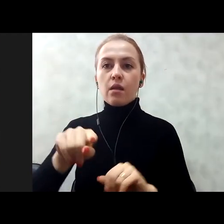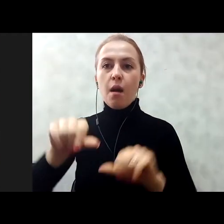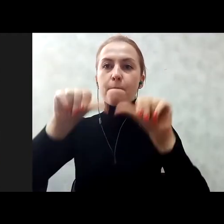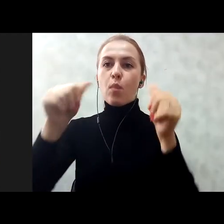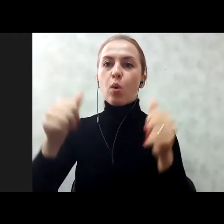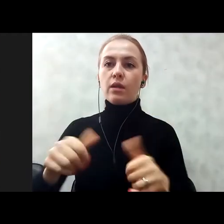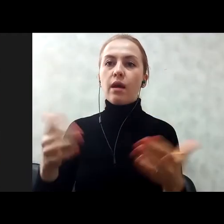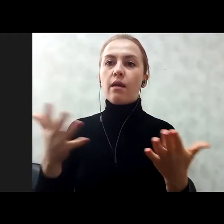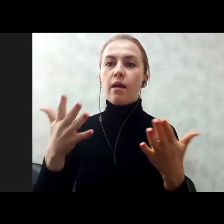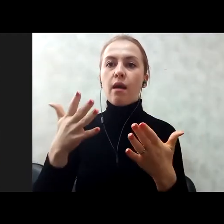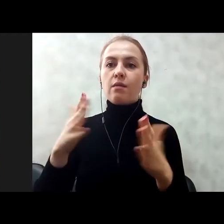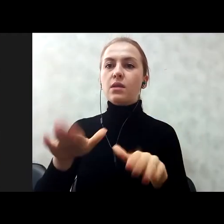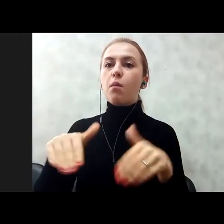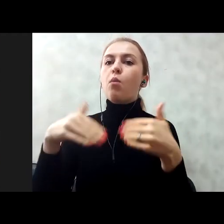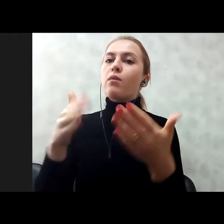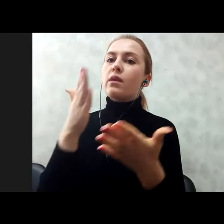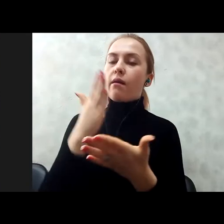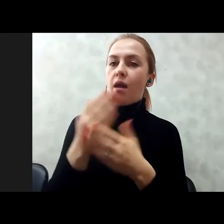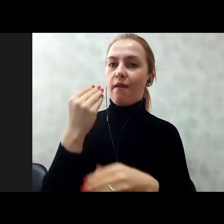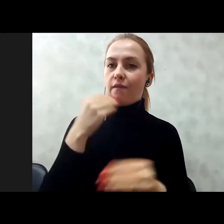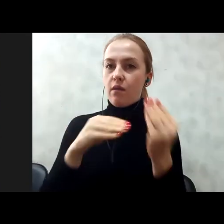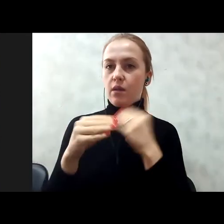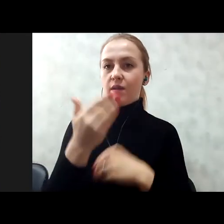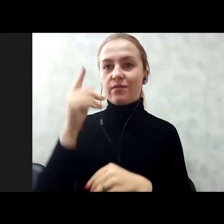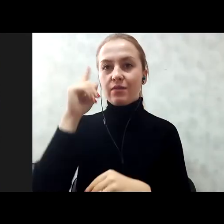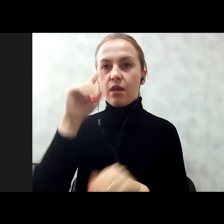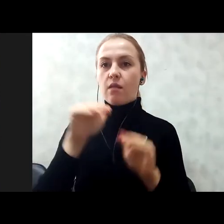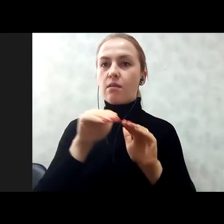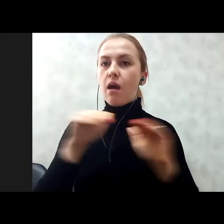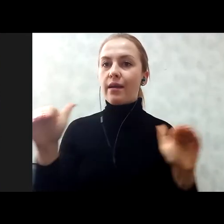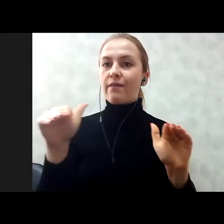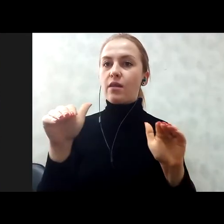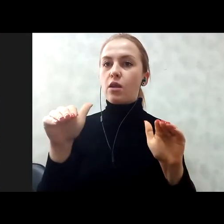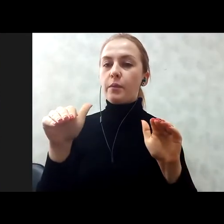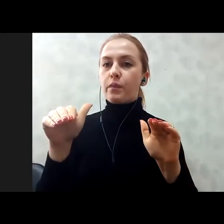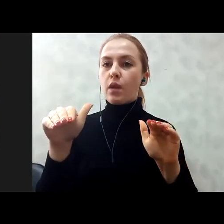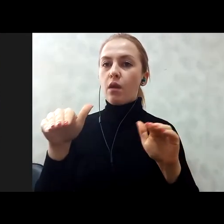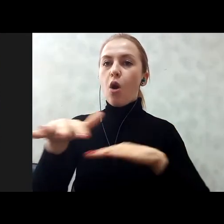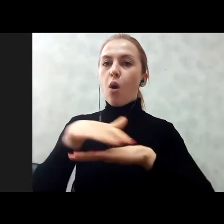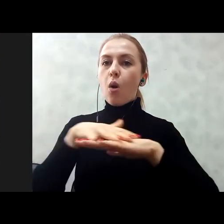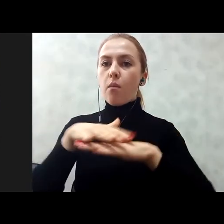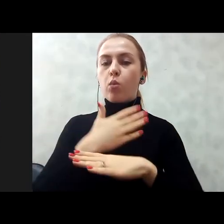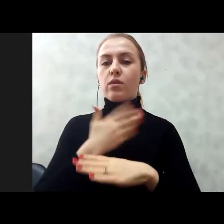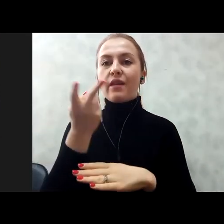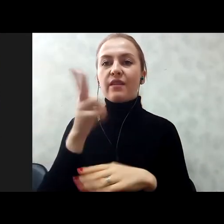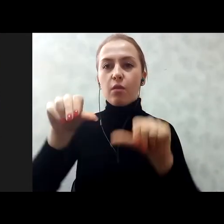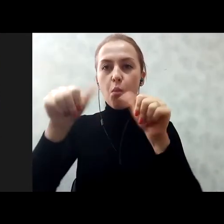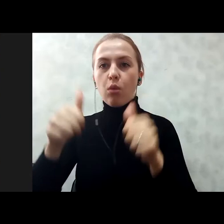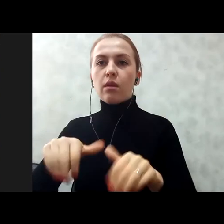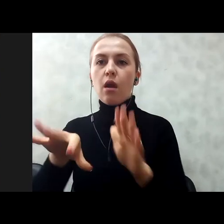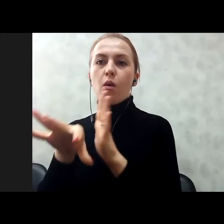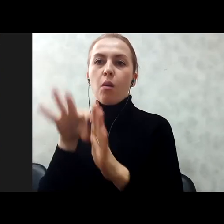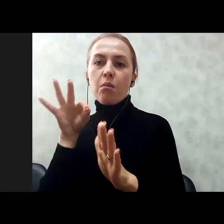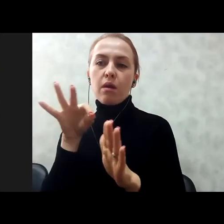of operation of local governments, analyze whether this model is effective, because we introduced